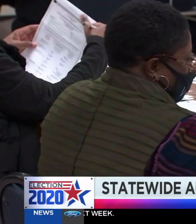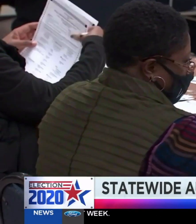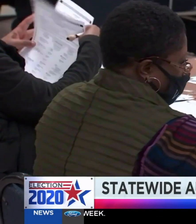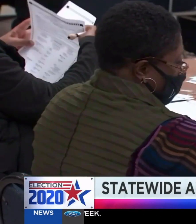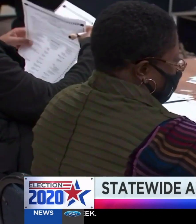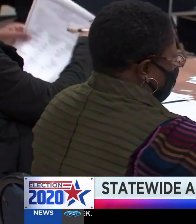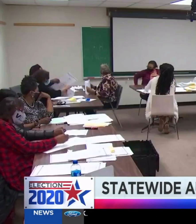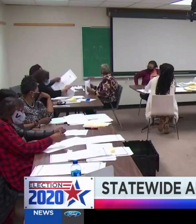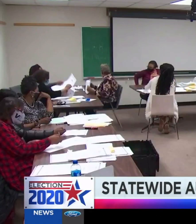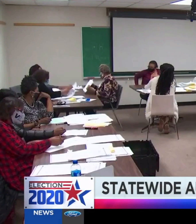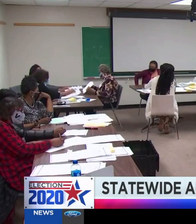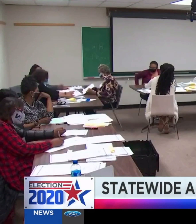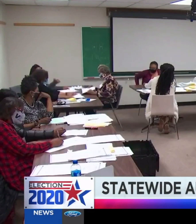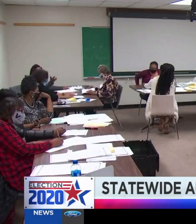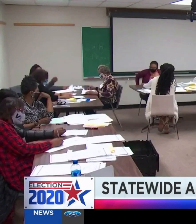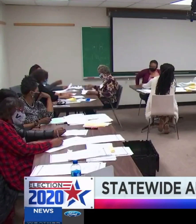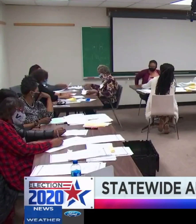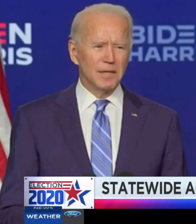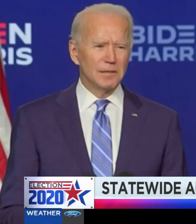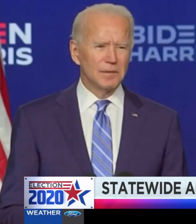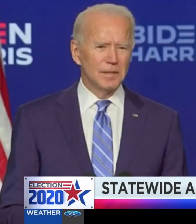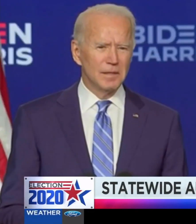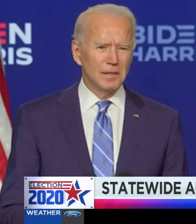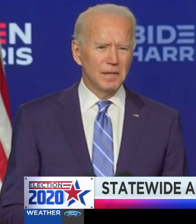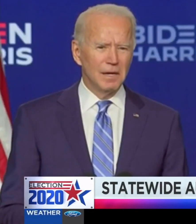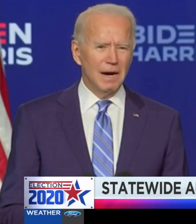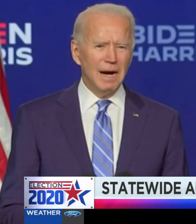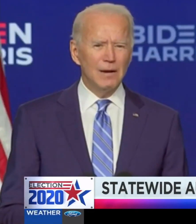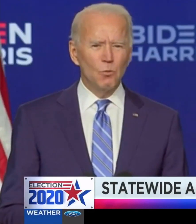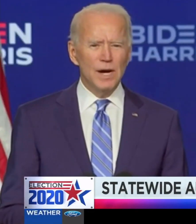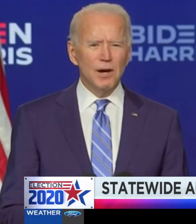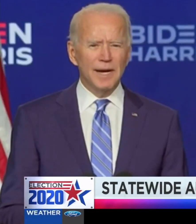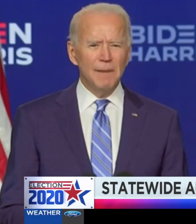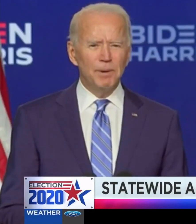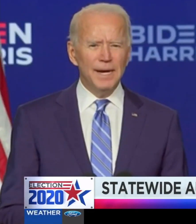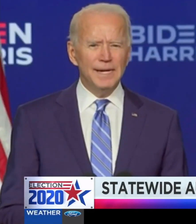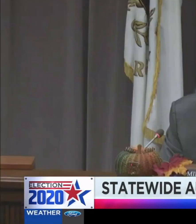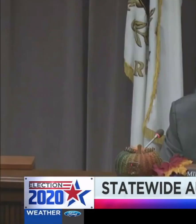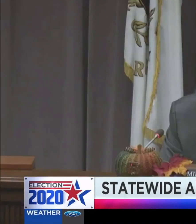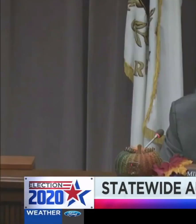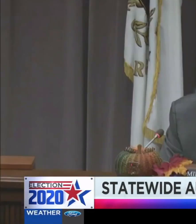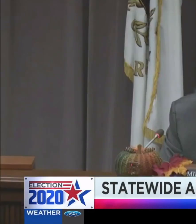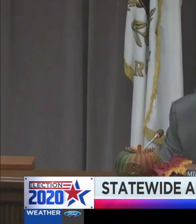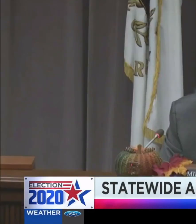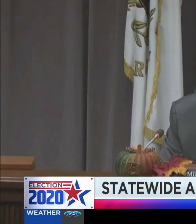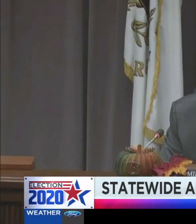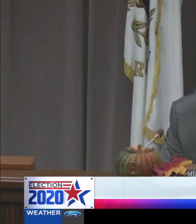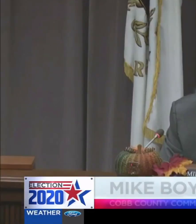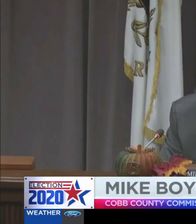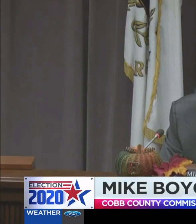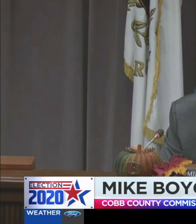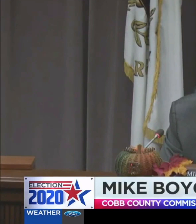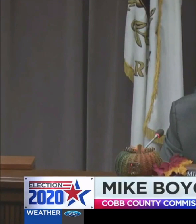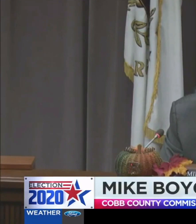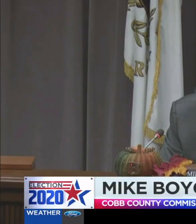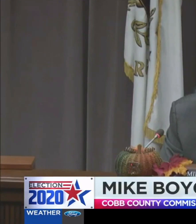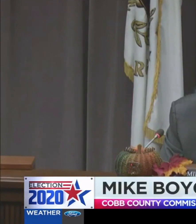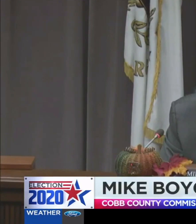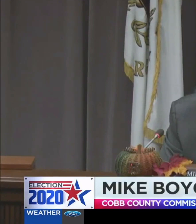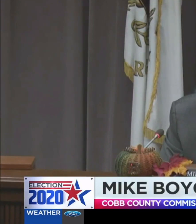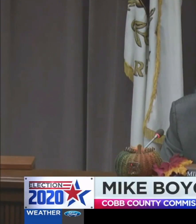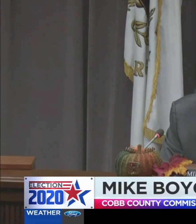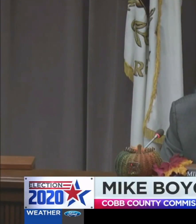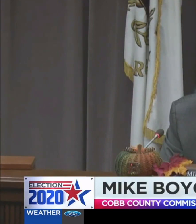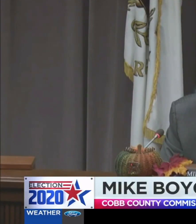out against those in his party who aren't ready to accept the election results. I find it extraordinary that 4 years ago nobody